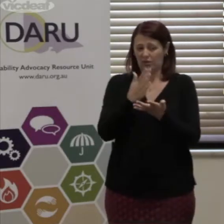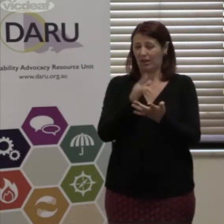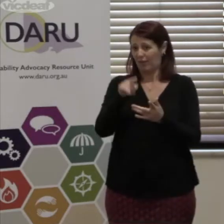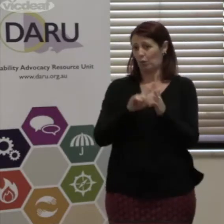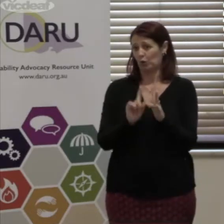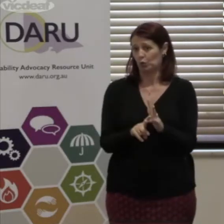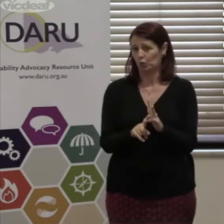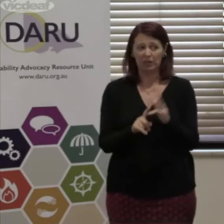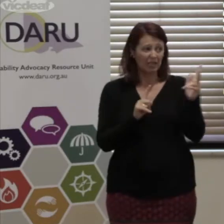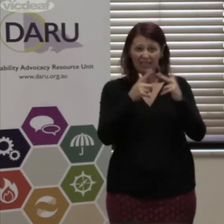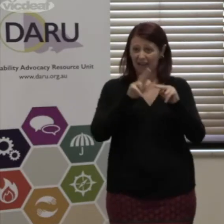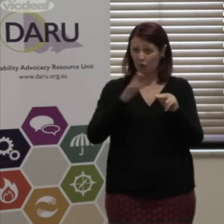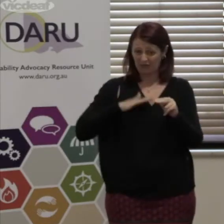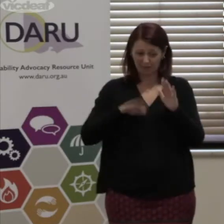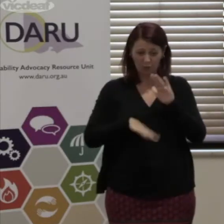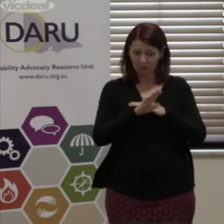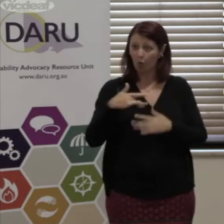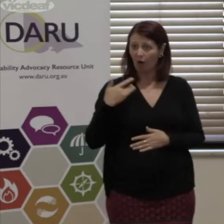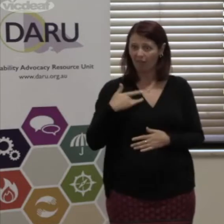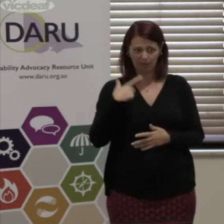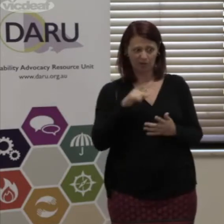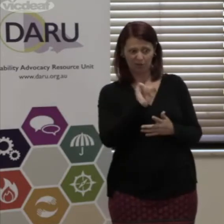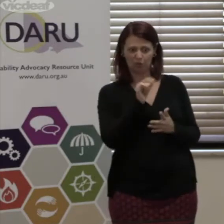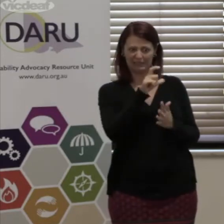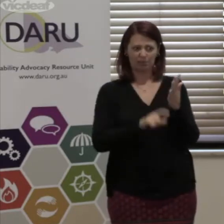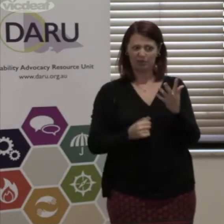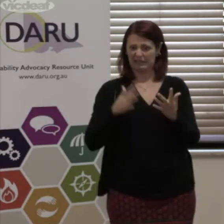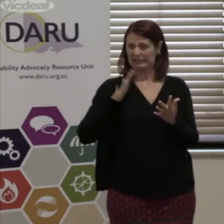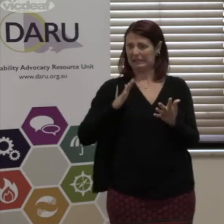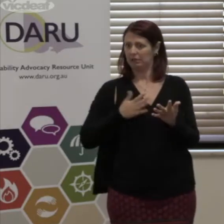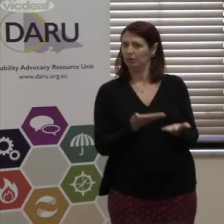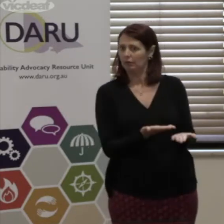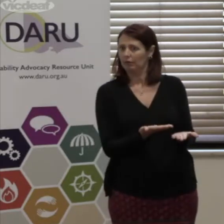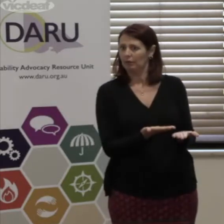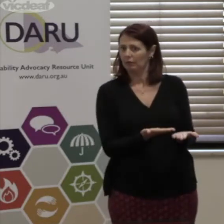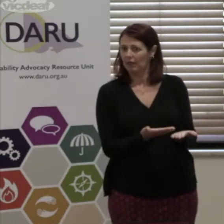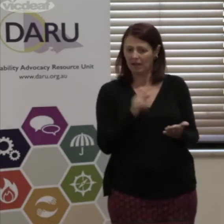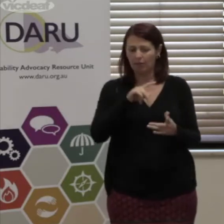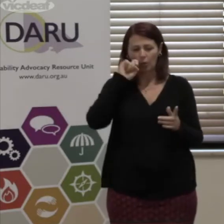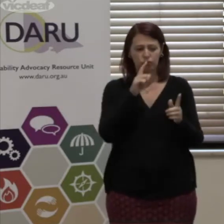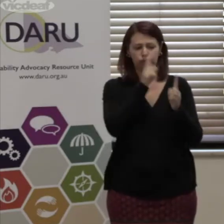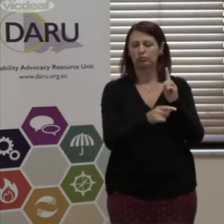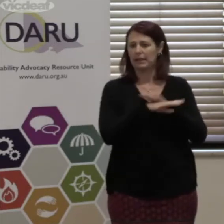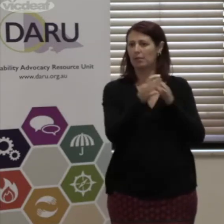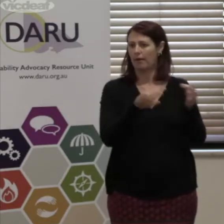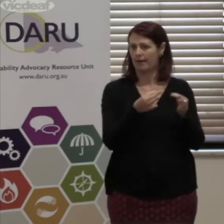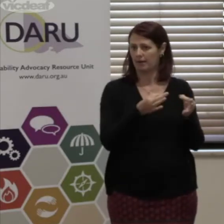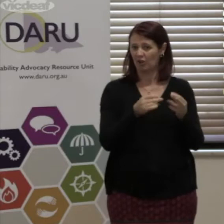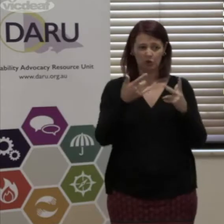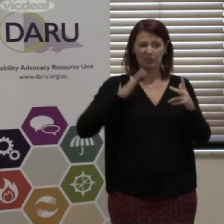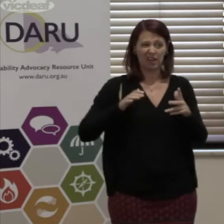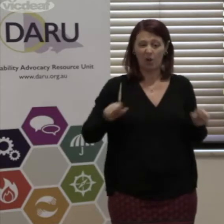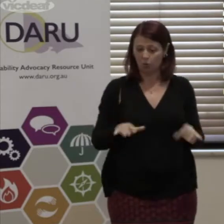do. If you need it for your whole life because it's your disability-related support, then it's much more likely to be approved in a plan. So you need a